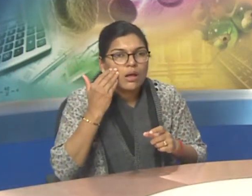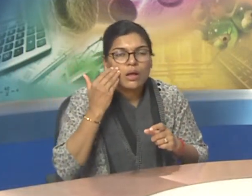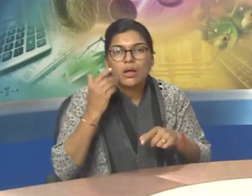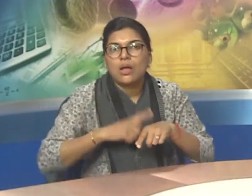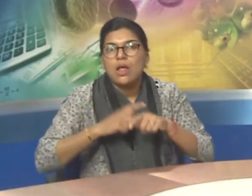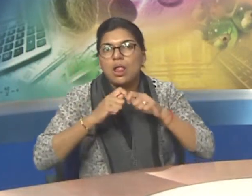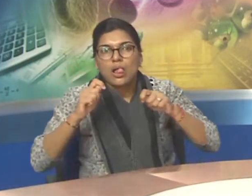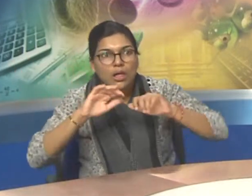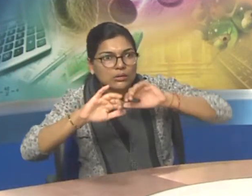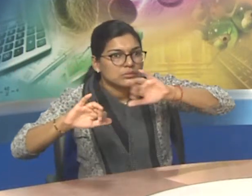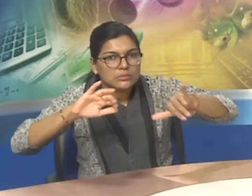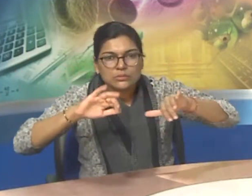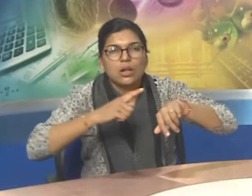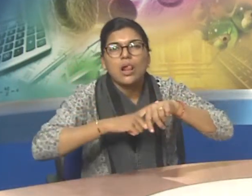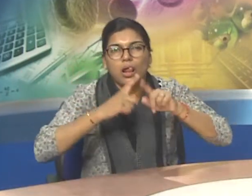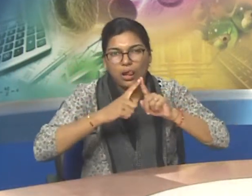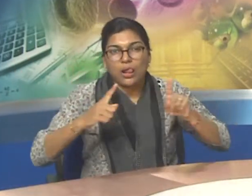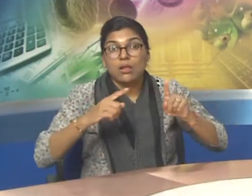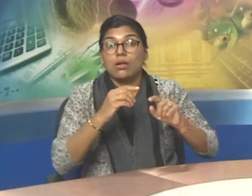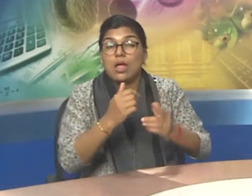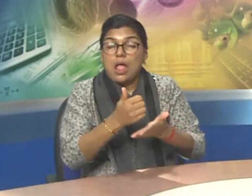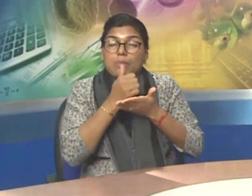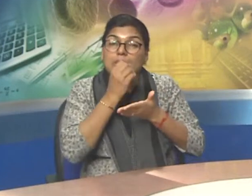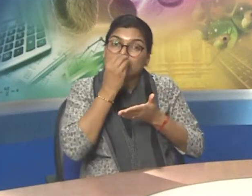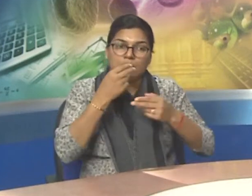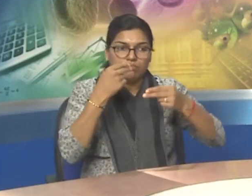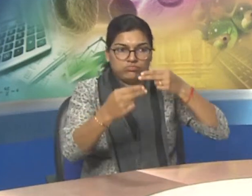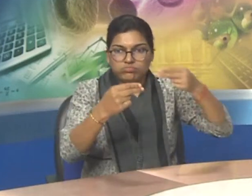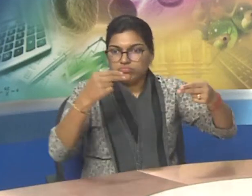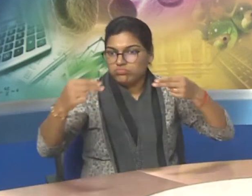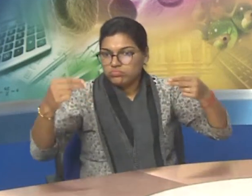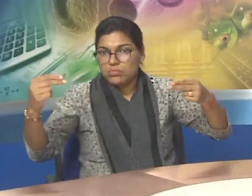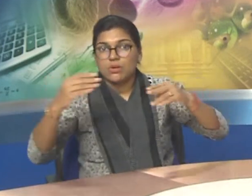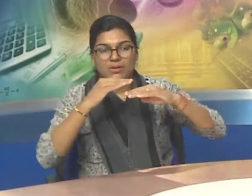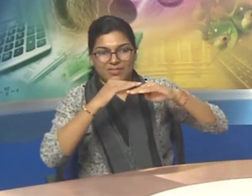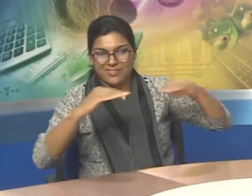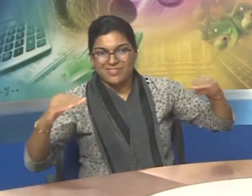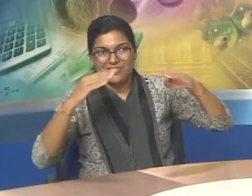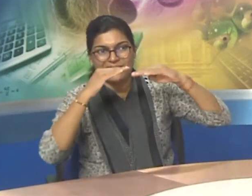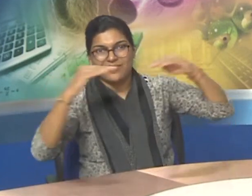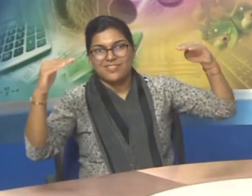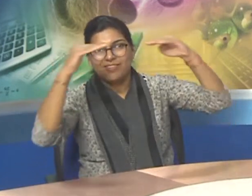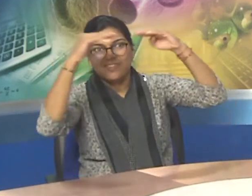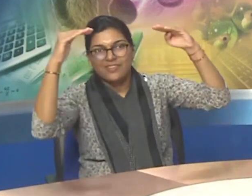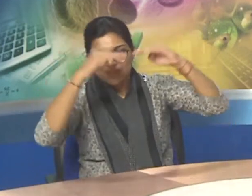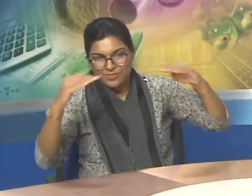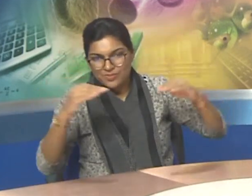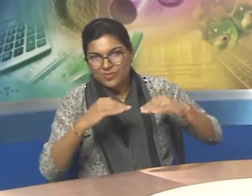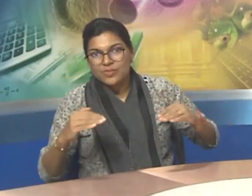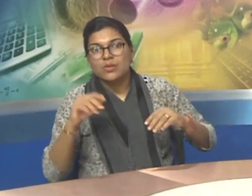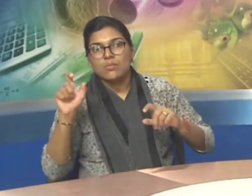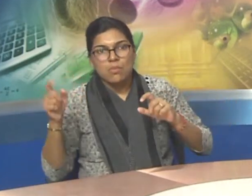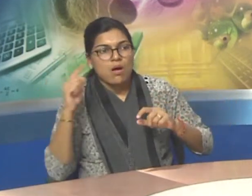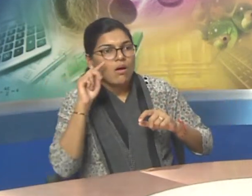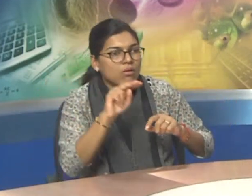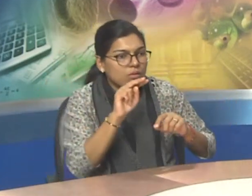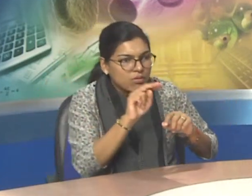in the library to look after or to get any book. So the reader can search the book